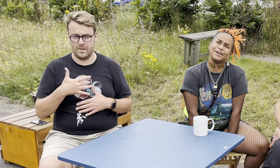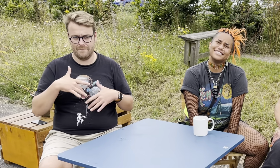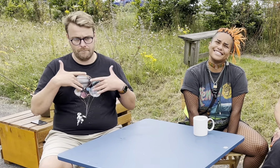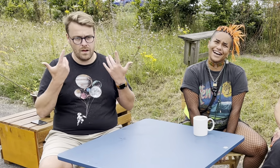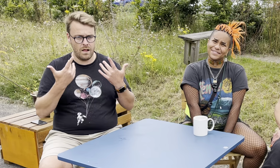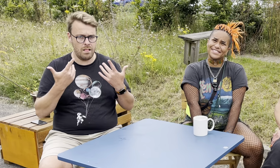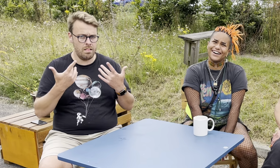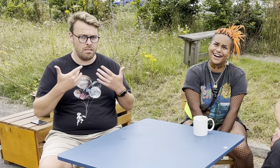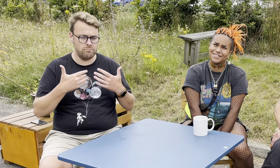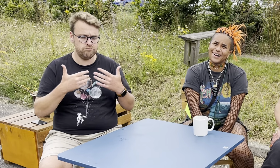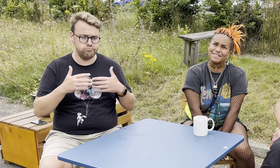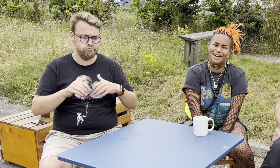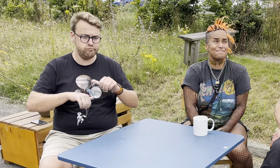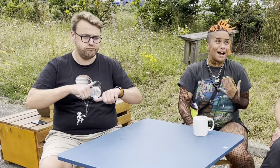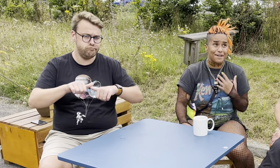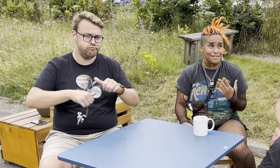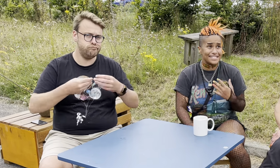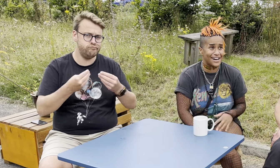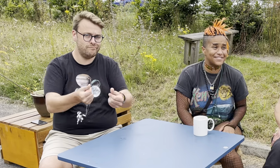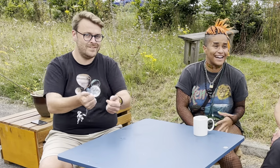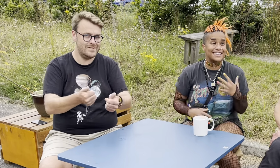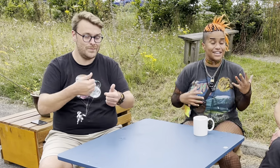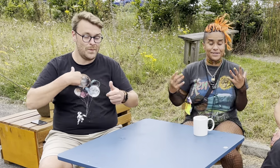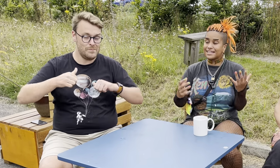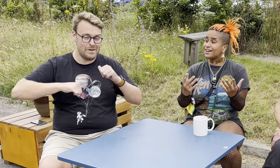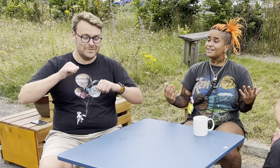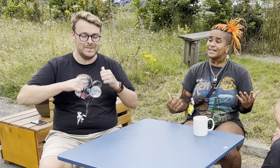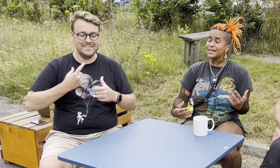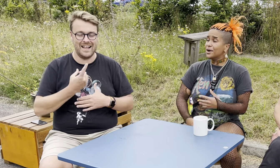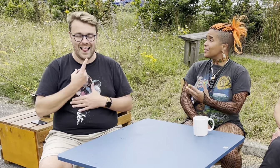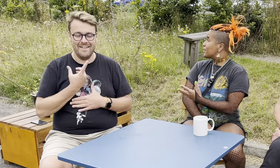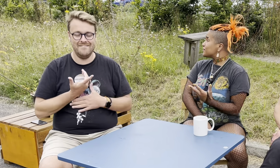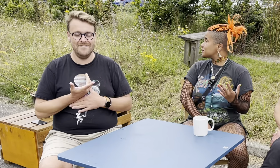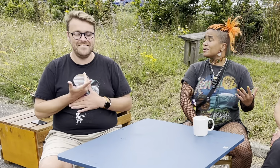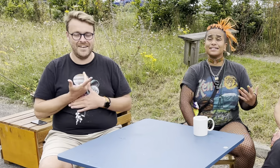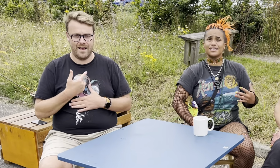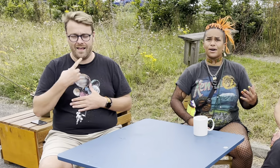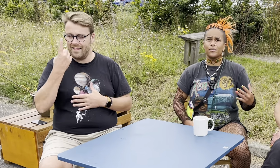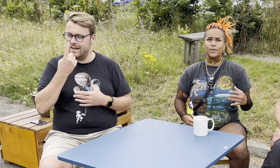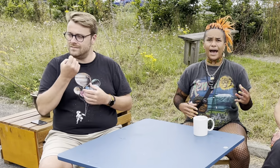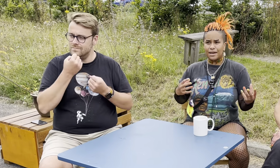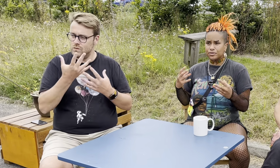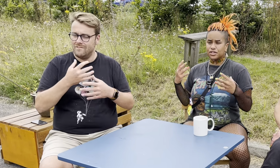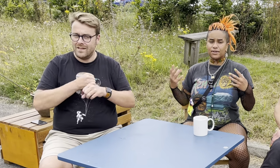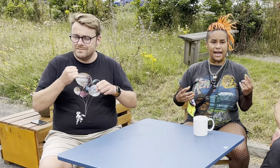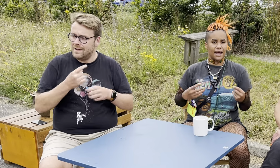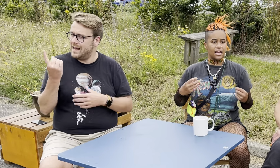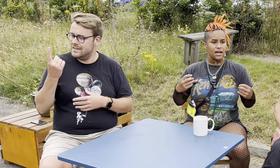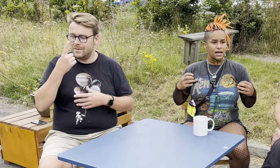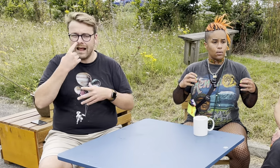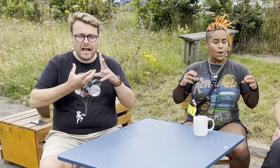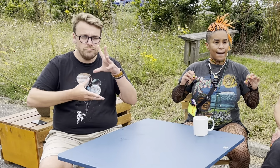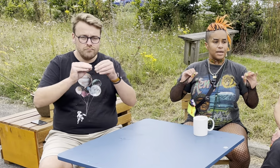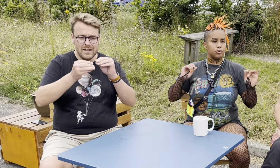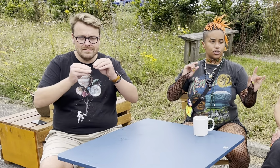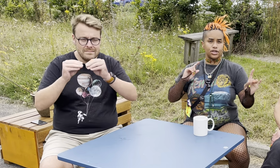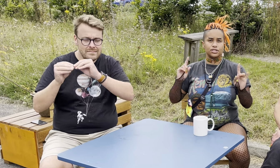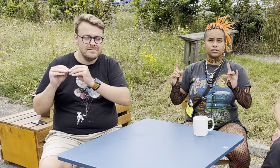of the time, so I'm proud of myself. And I think it was like a really wonderful space that we were able to create where people could